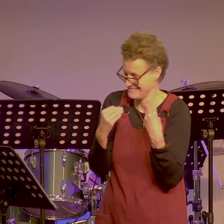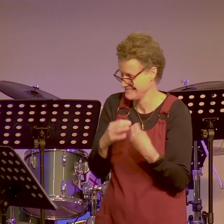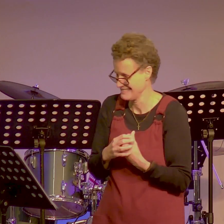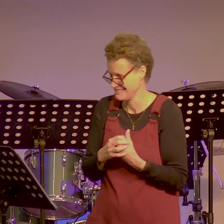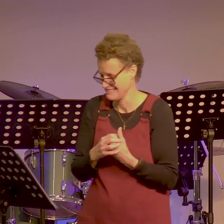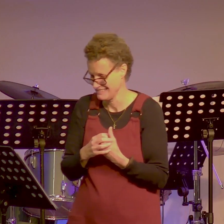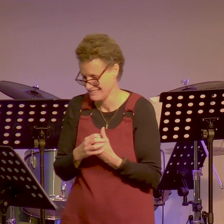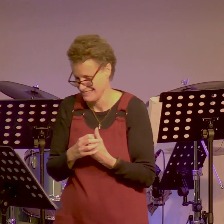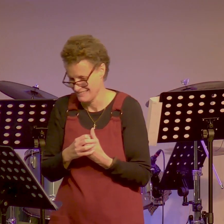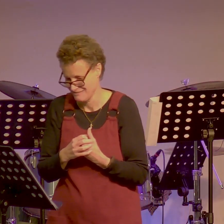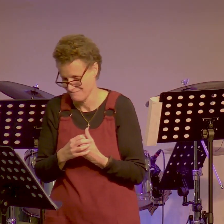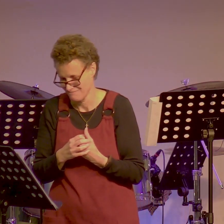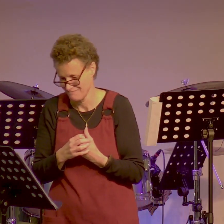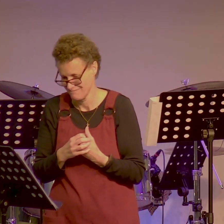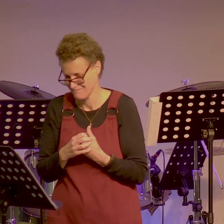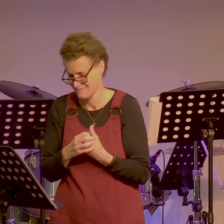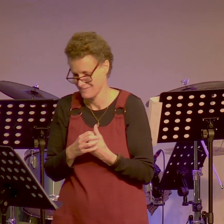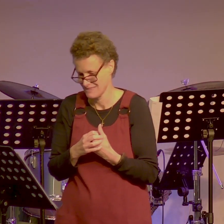the teaching.